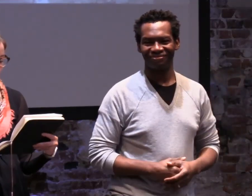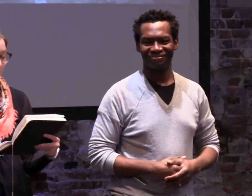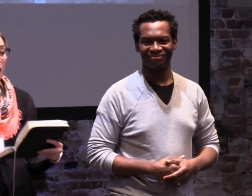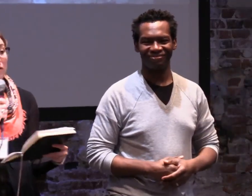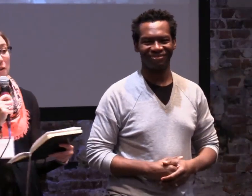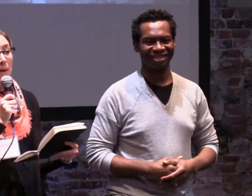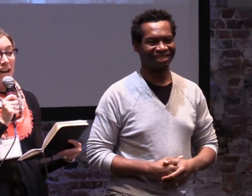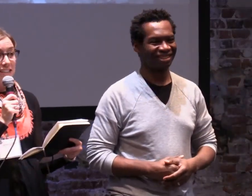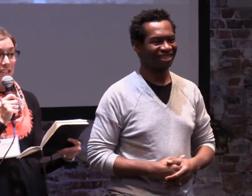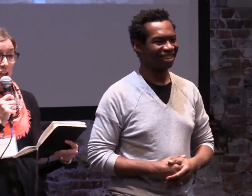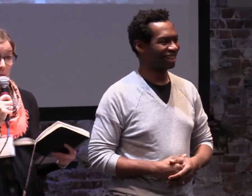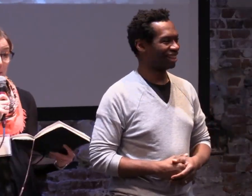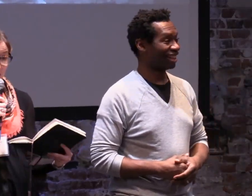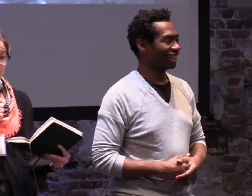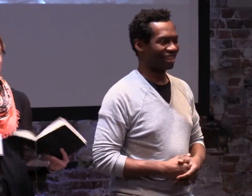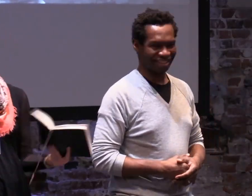And over the past year plus, yes.